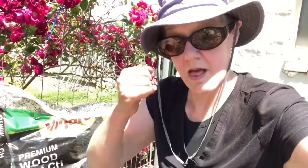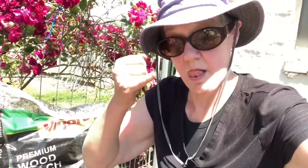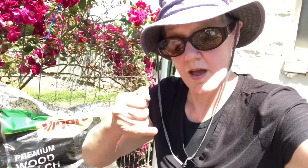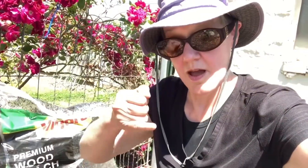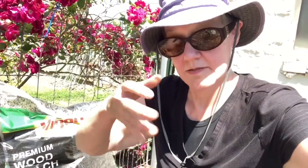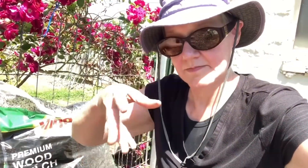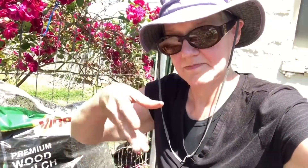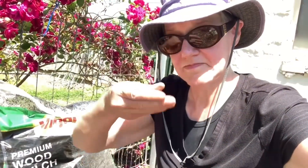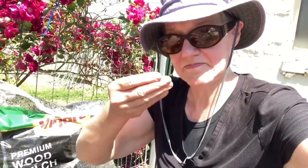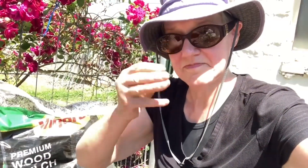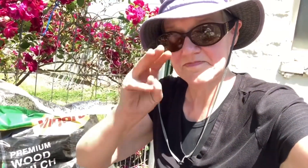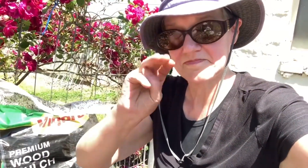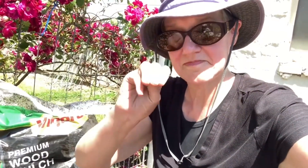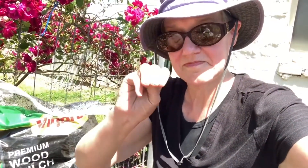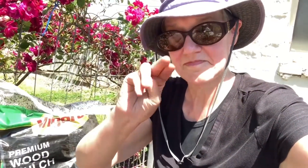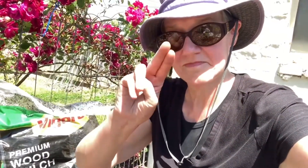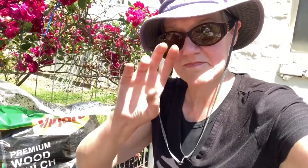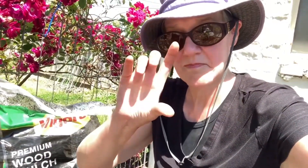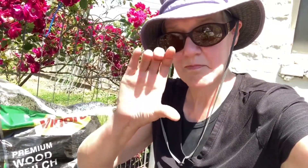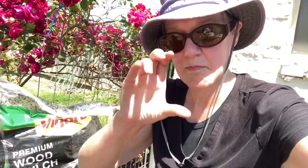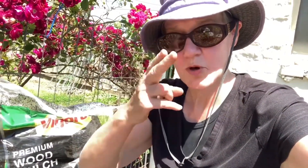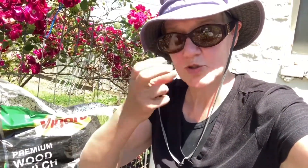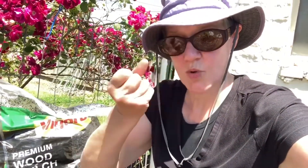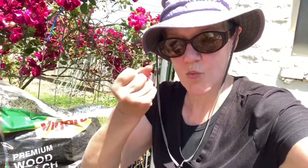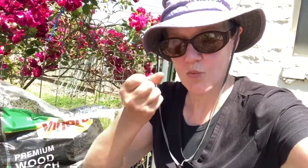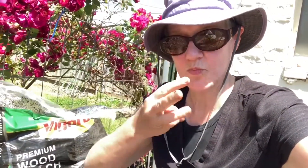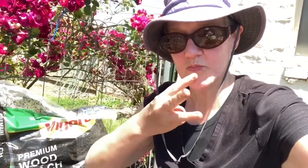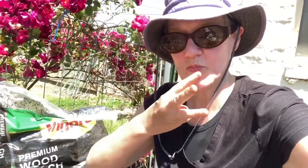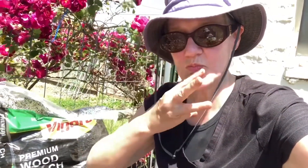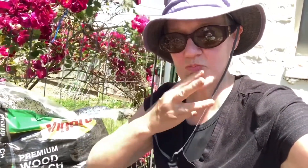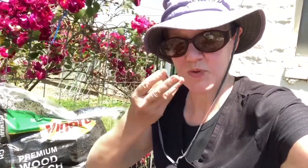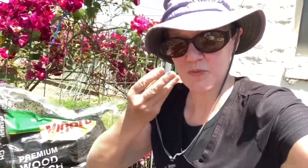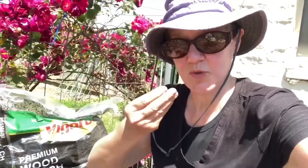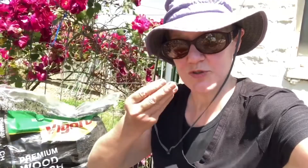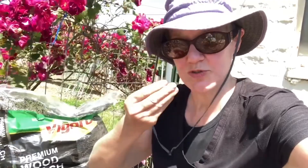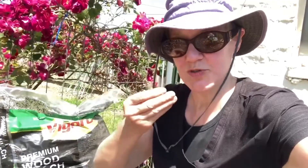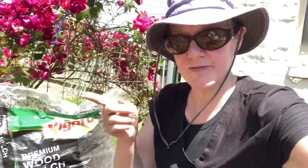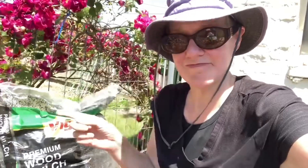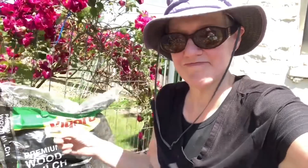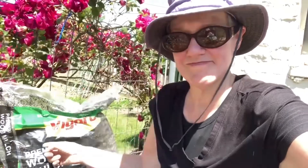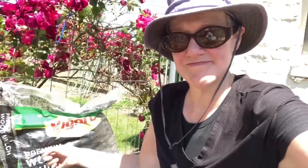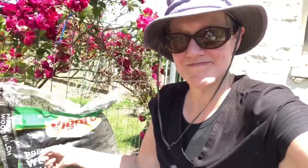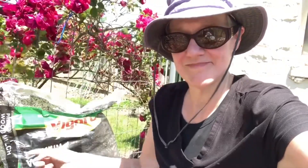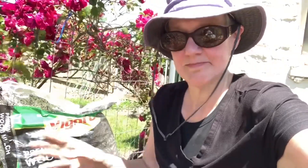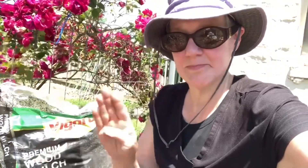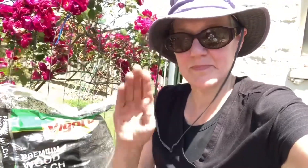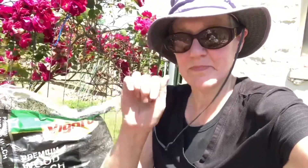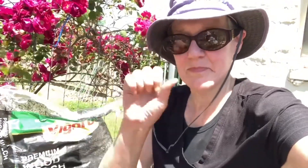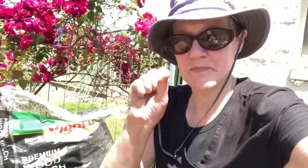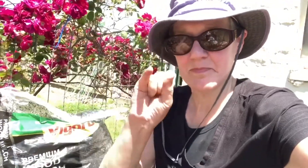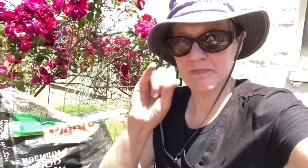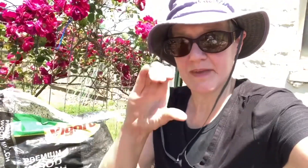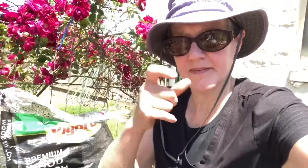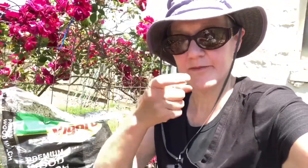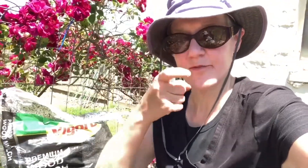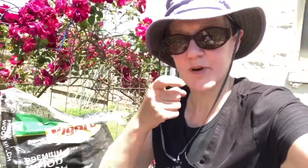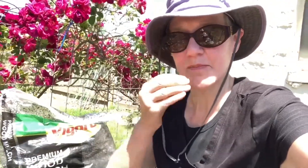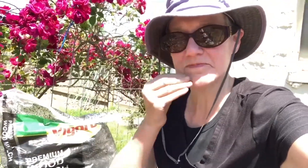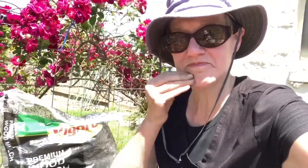And the last thing we're going to do is add some new mulch. It's going to help hold in the moisture. It's just